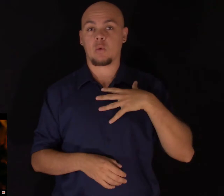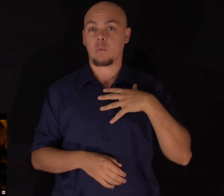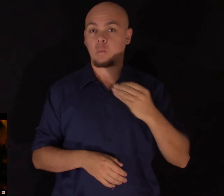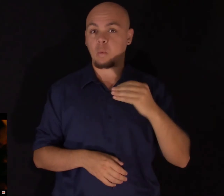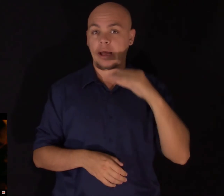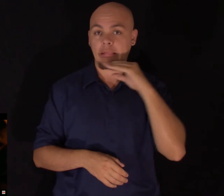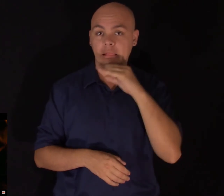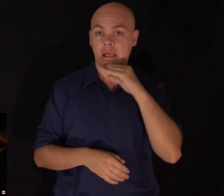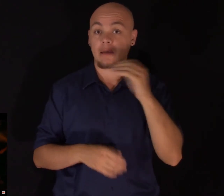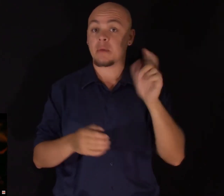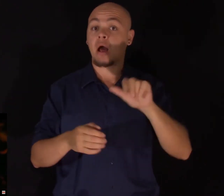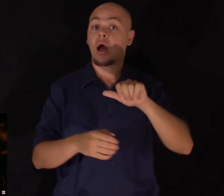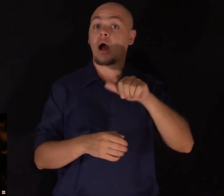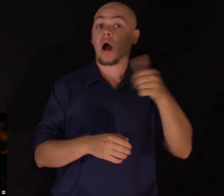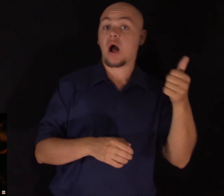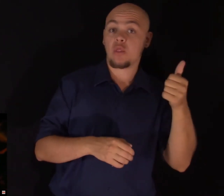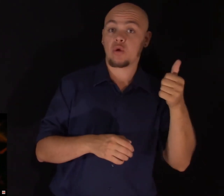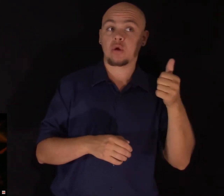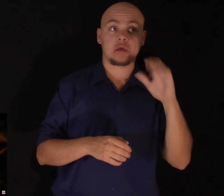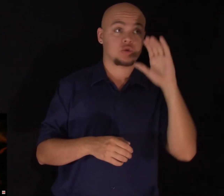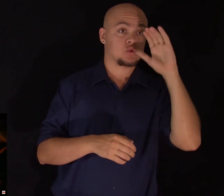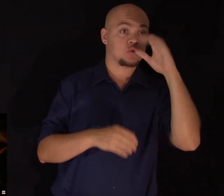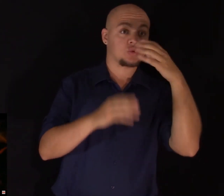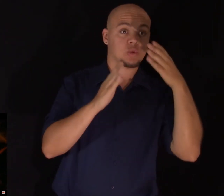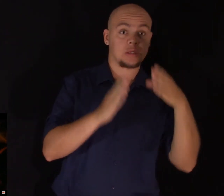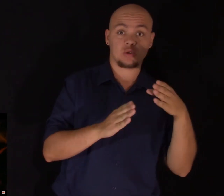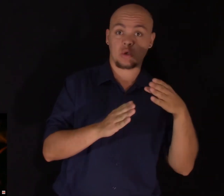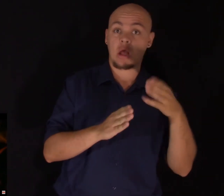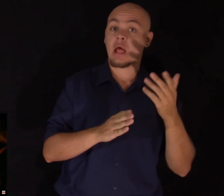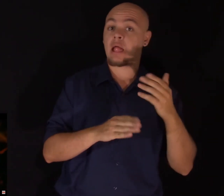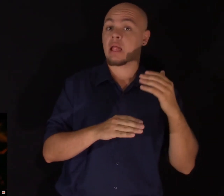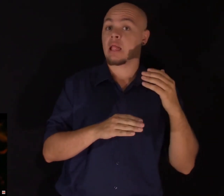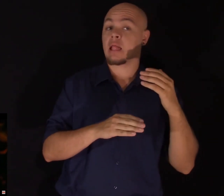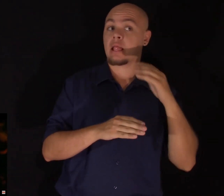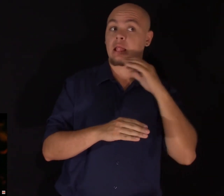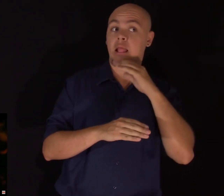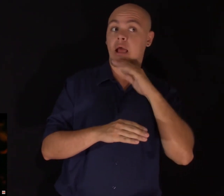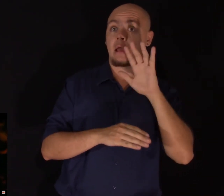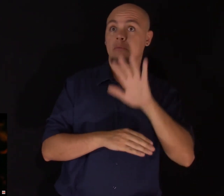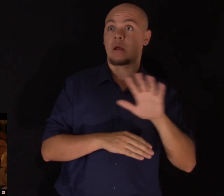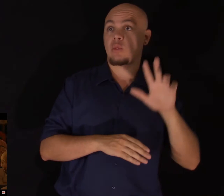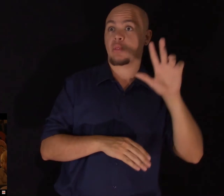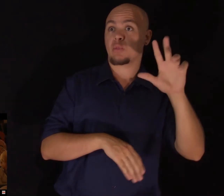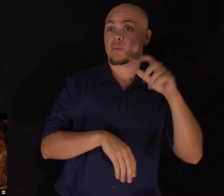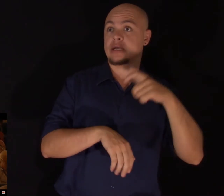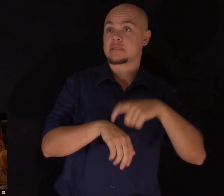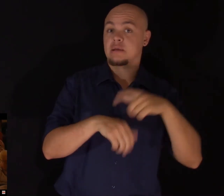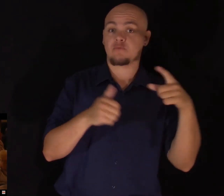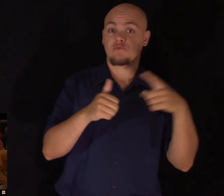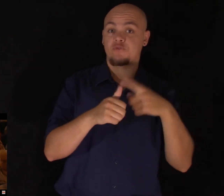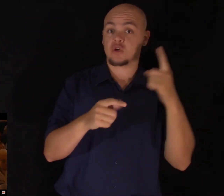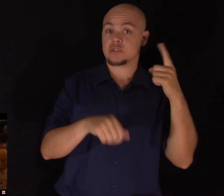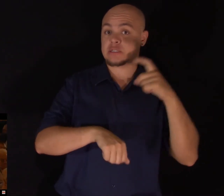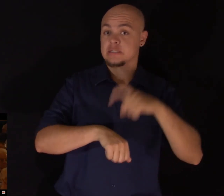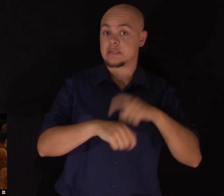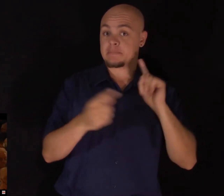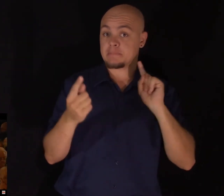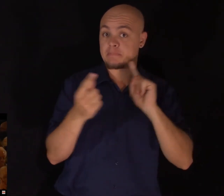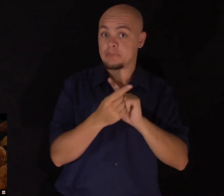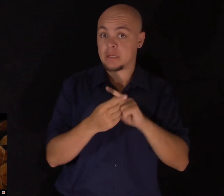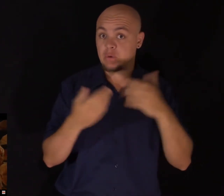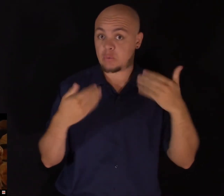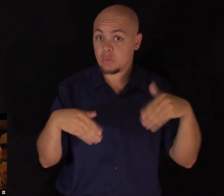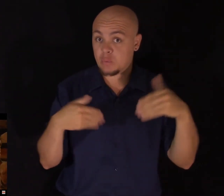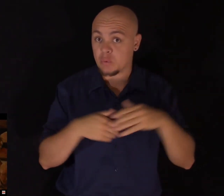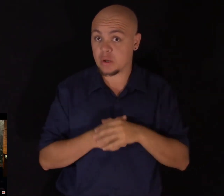it showed that strangers lied 3 times within the first 10 minutes of meeting each other. Now, when we first hear